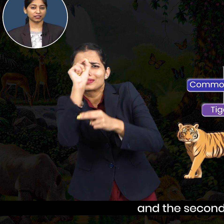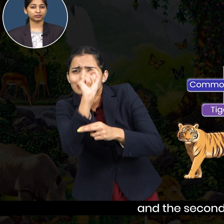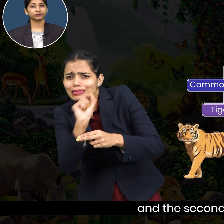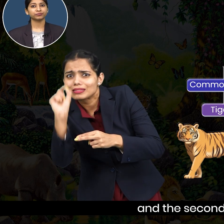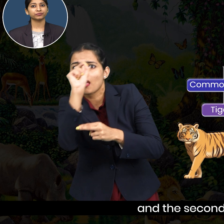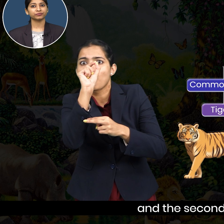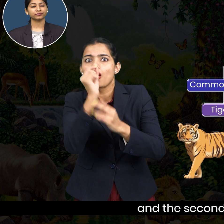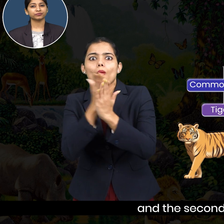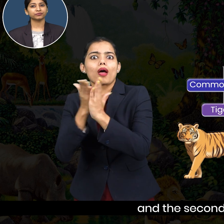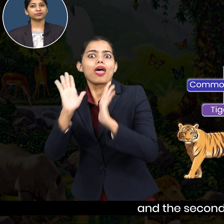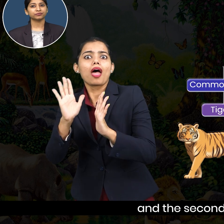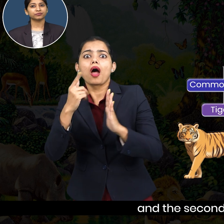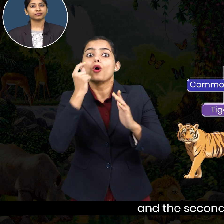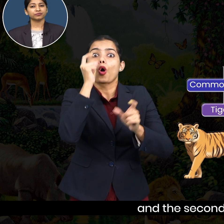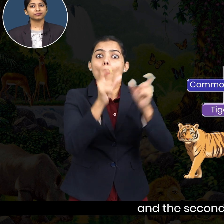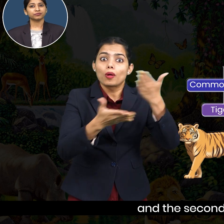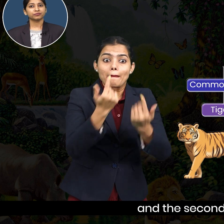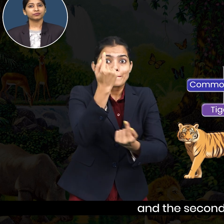species.